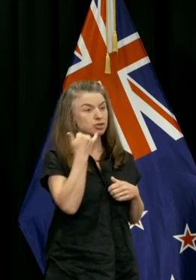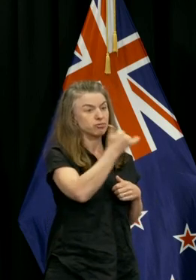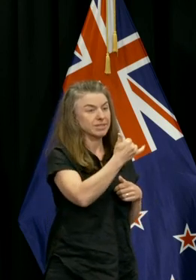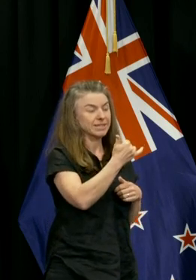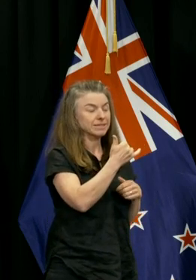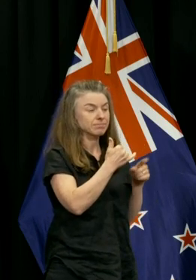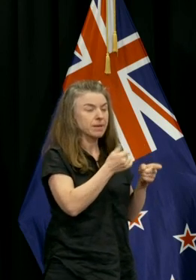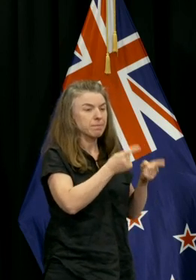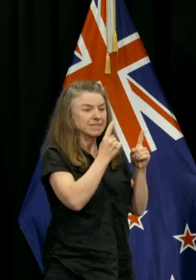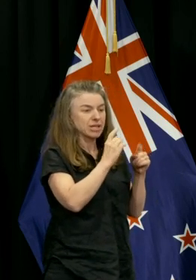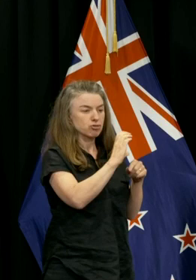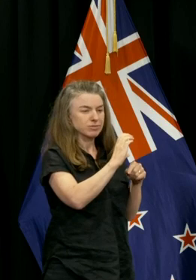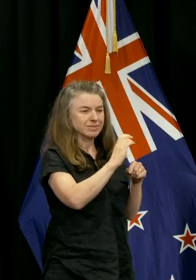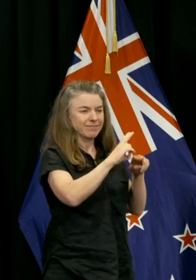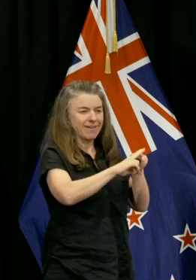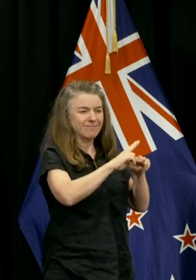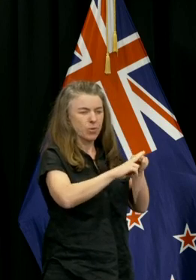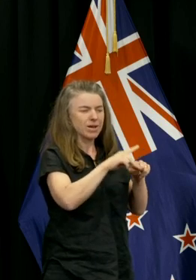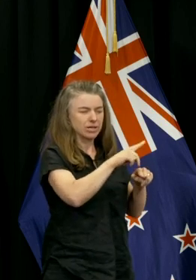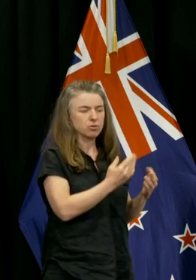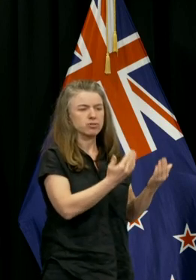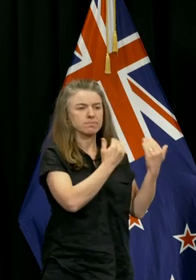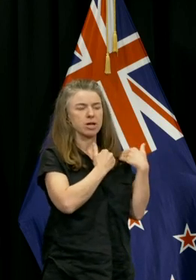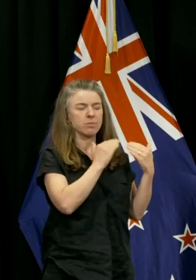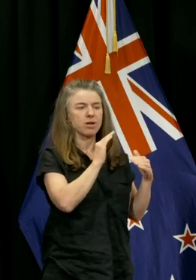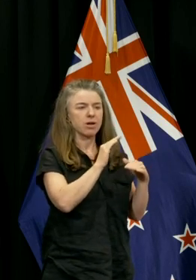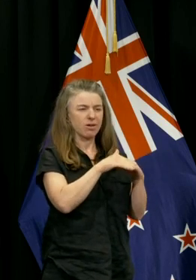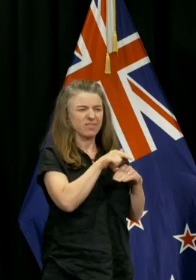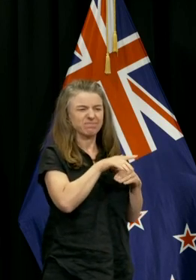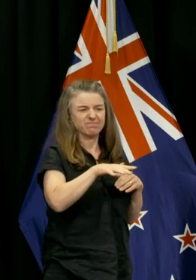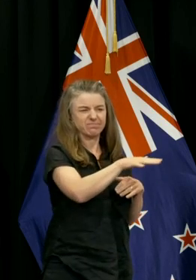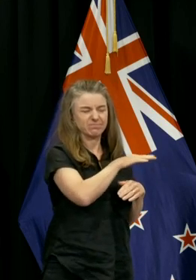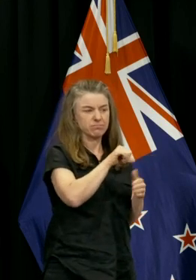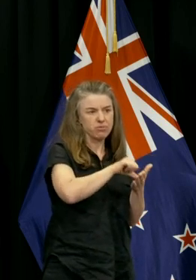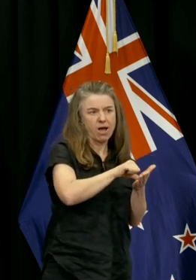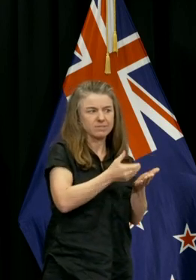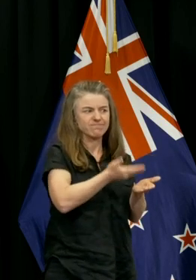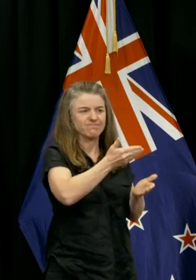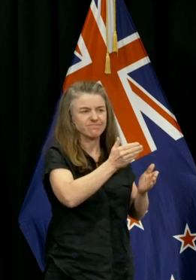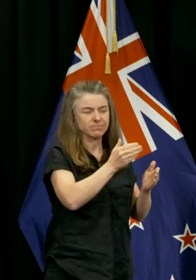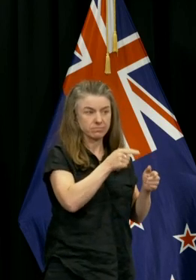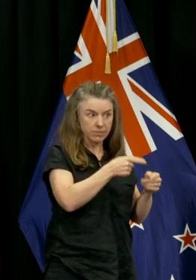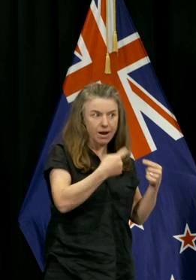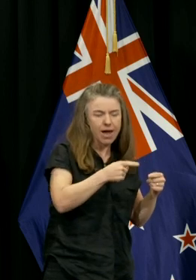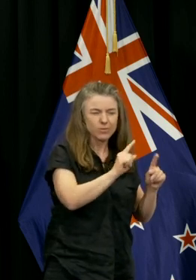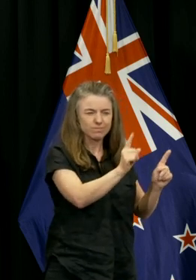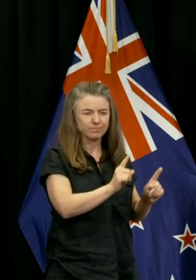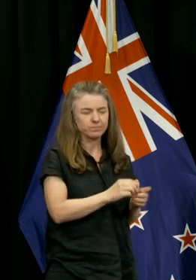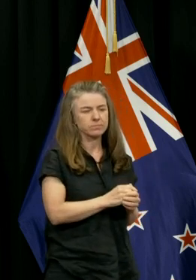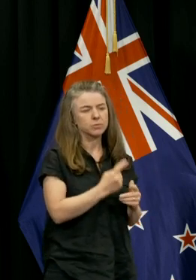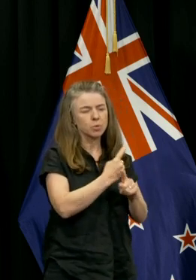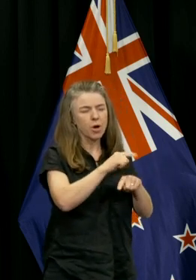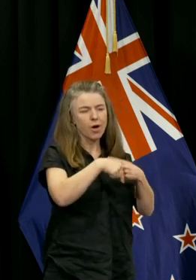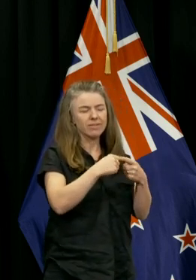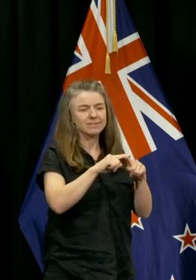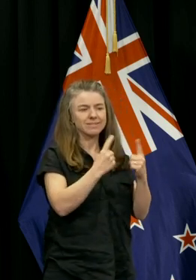Chris Farfoy, who obviously holds responsibility in this area, and we talked through these specific examples we have seen.